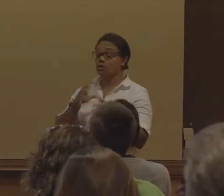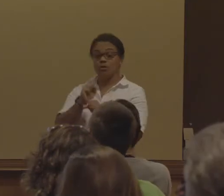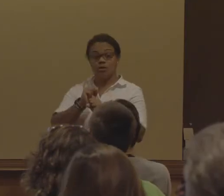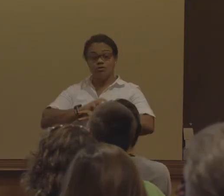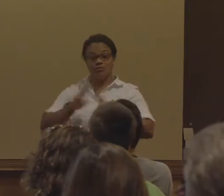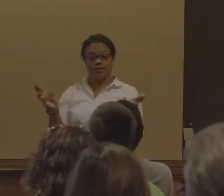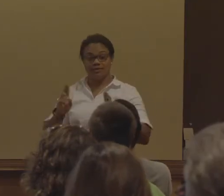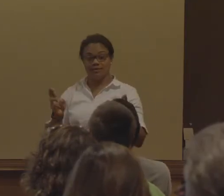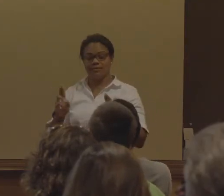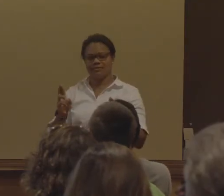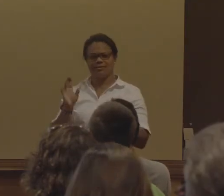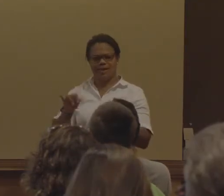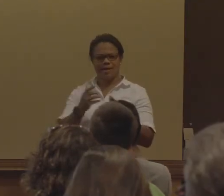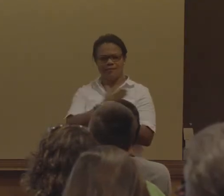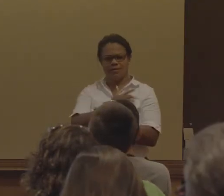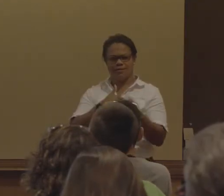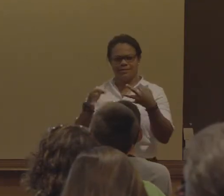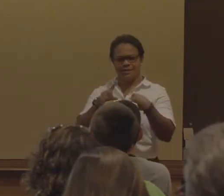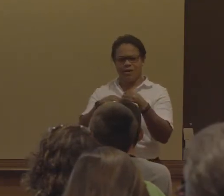readiness, that's where I talked about the soft skills,